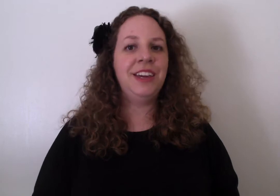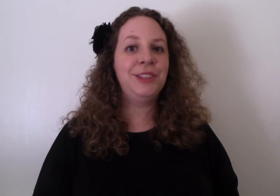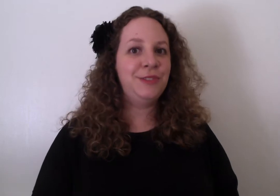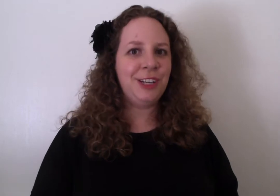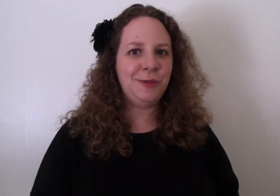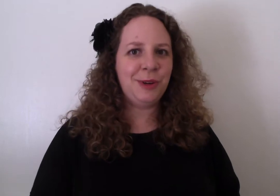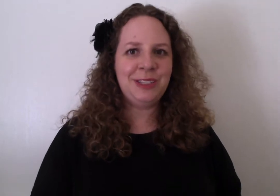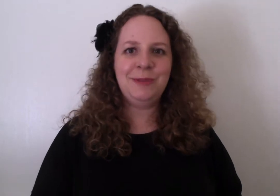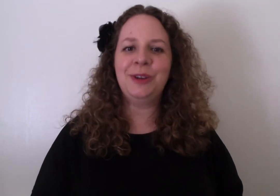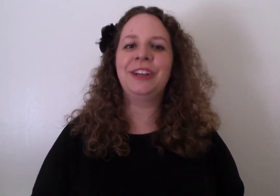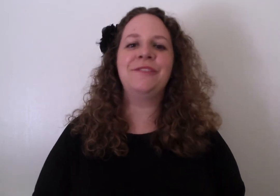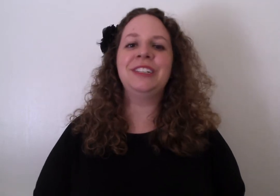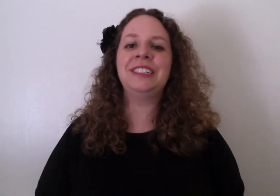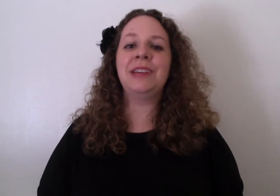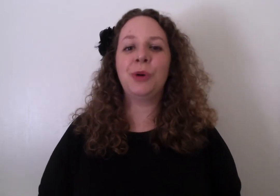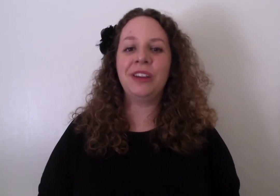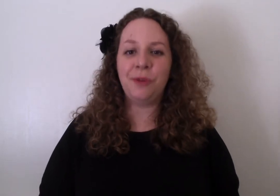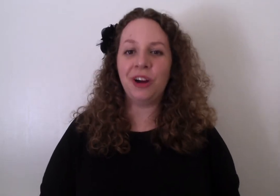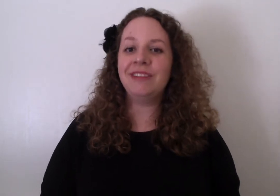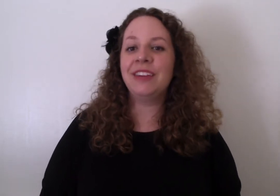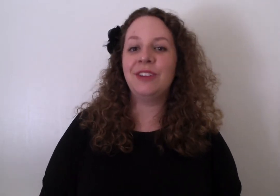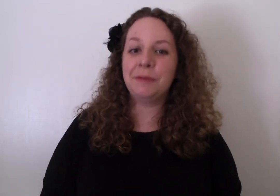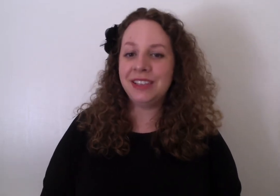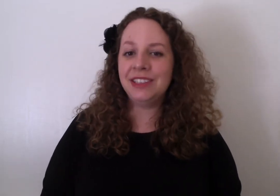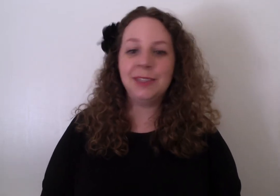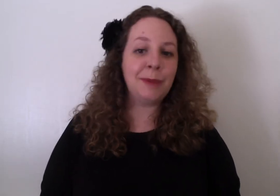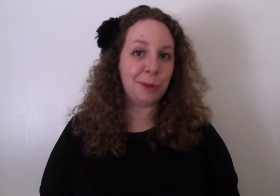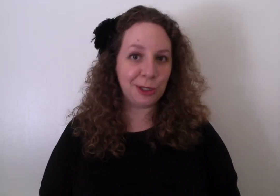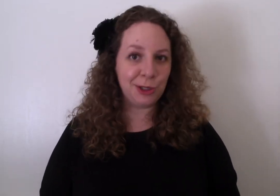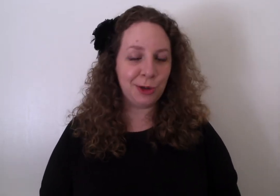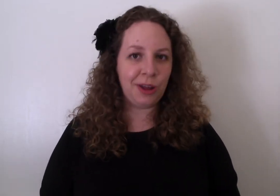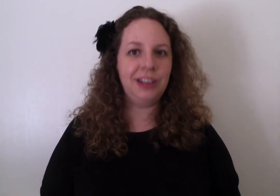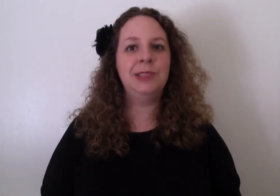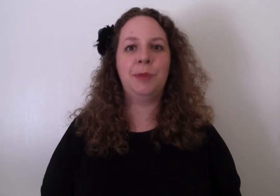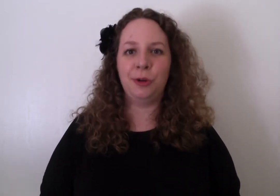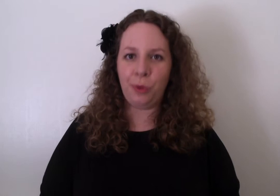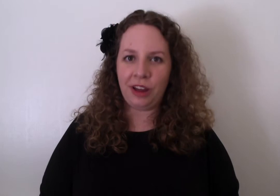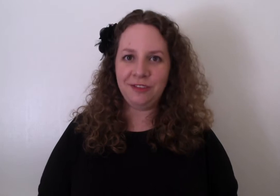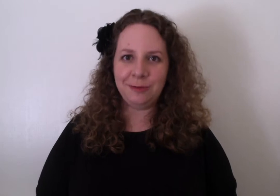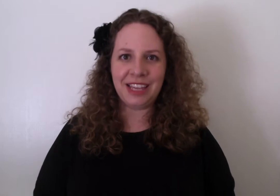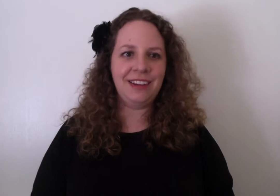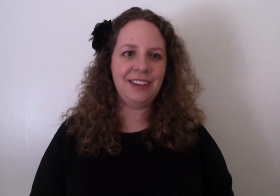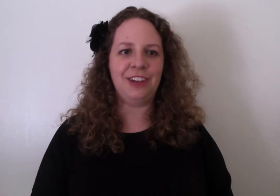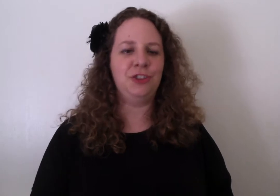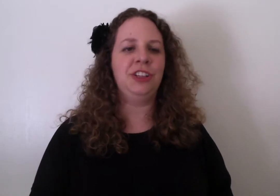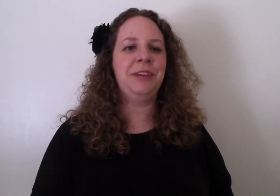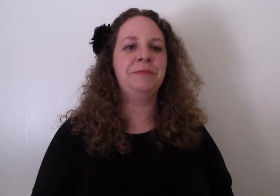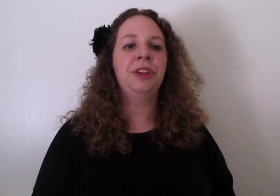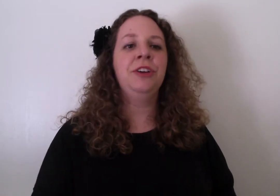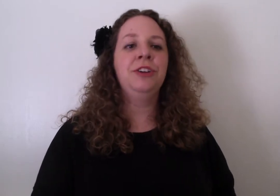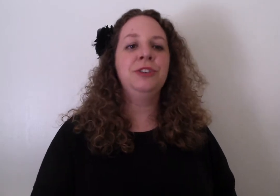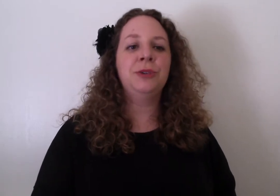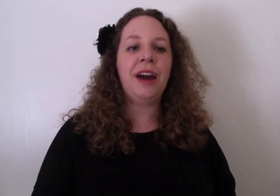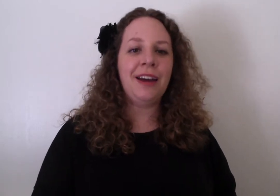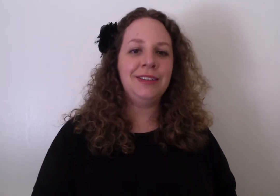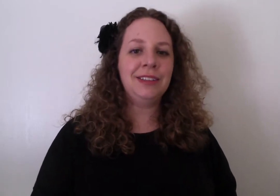In this video, we're going to be going over 10.4, Giving Opinions About Personal Qualities, Part 1 from Signing Naturally. So as I said,